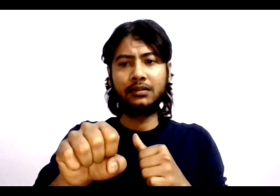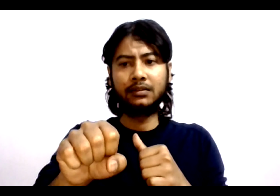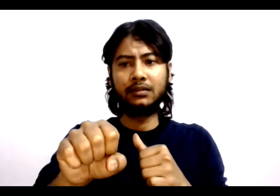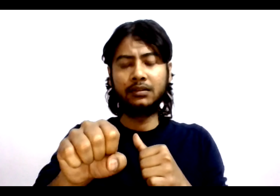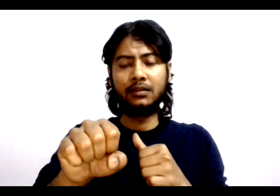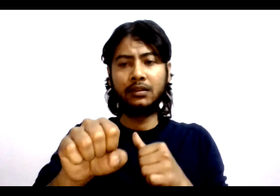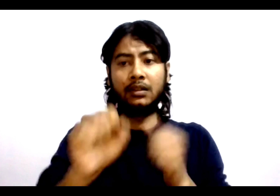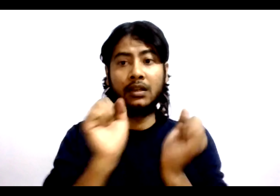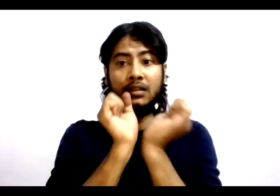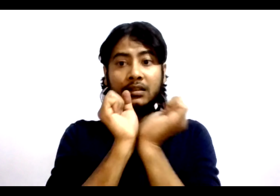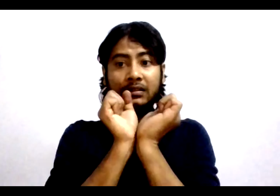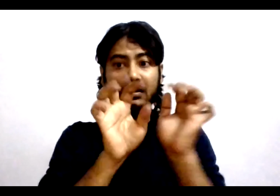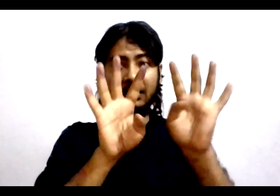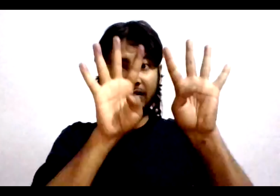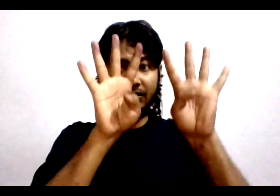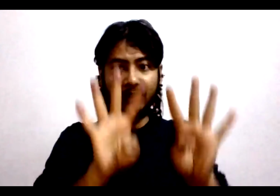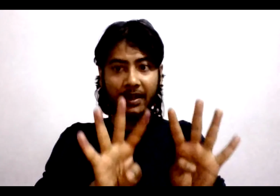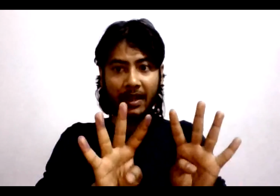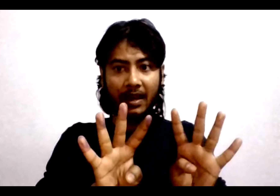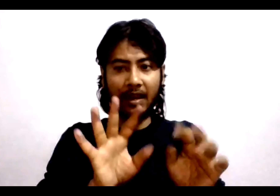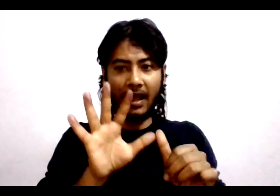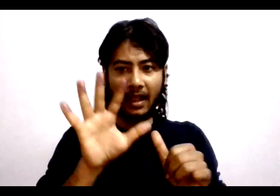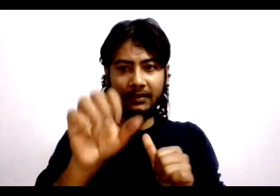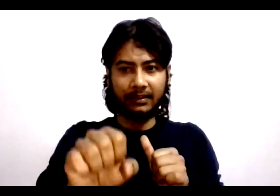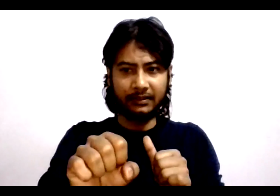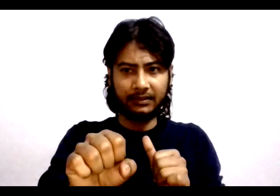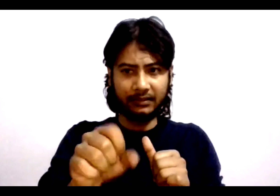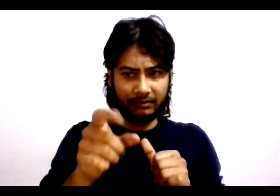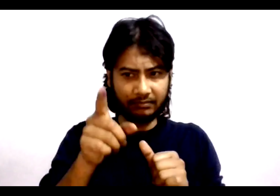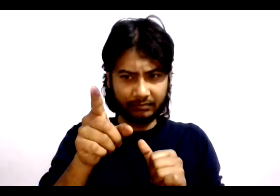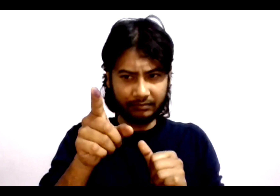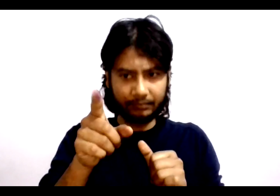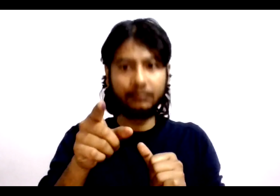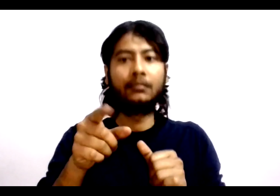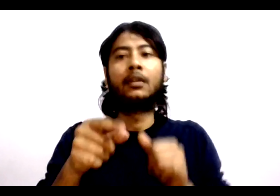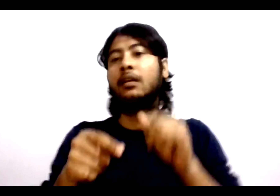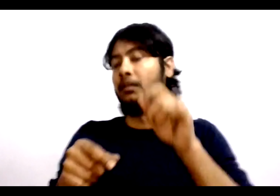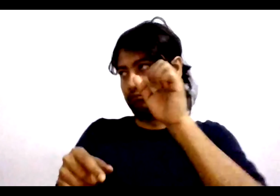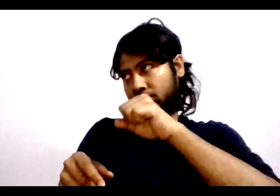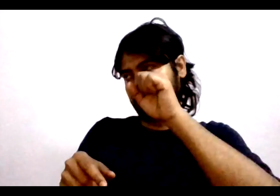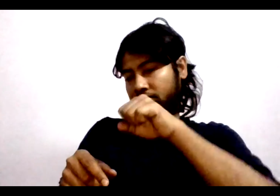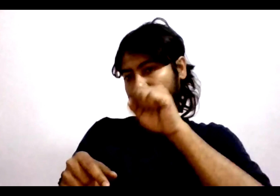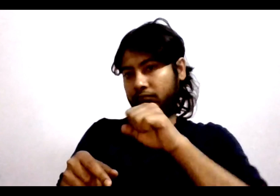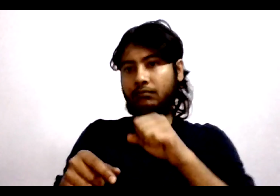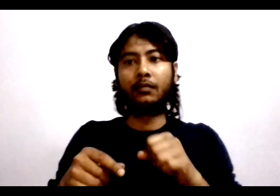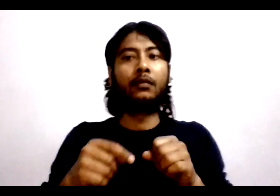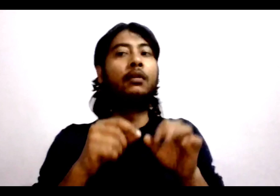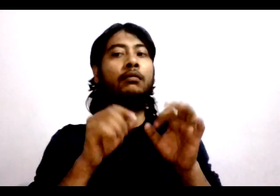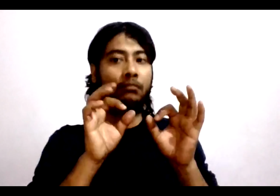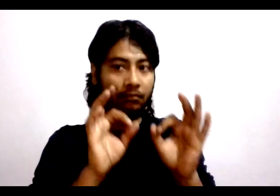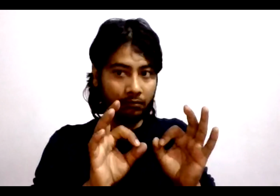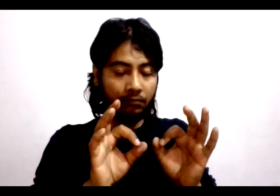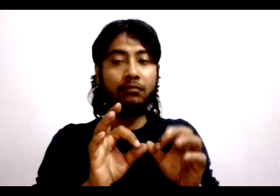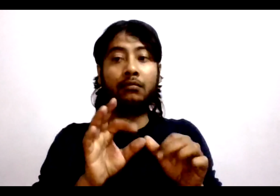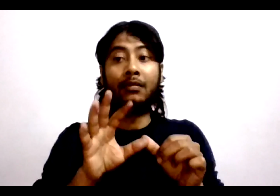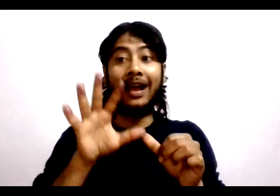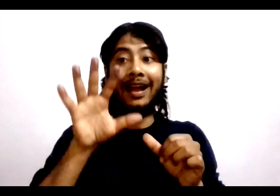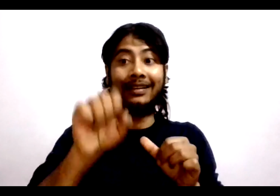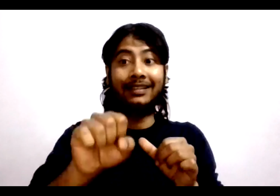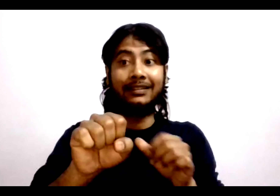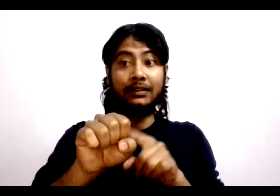jails. Is that you said? right. Okay. So accessibility is applicable on